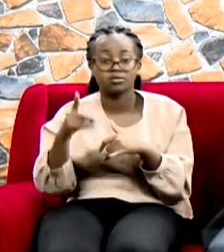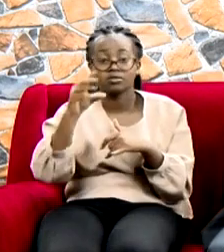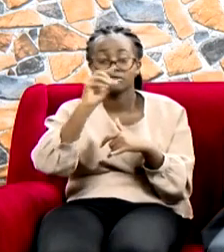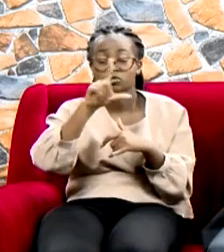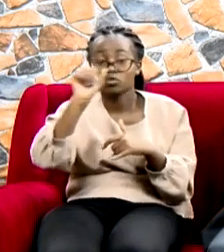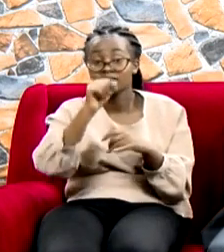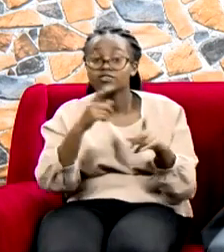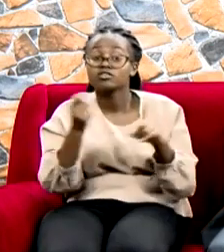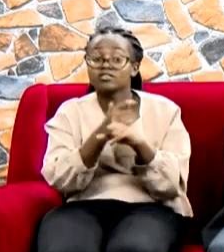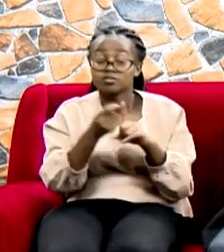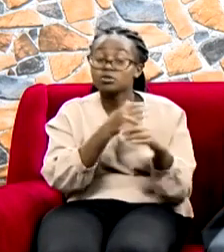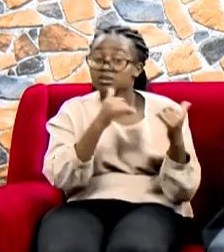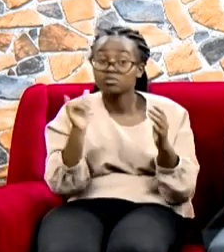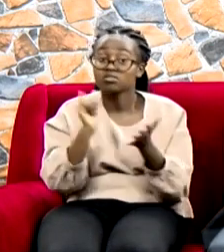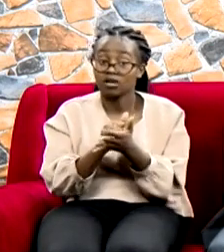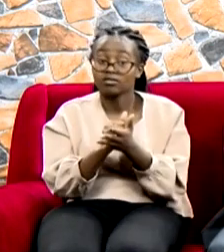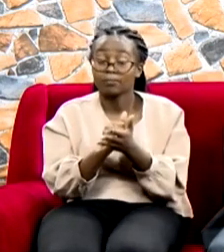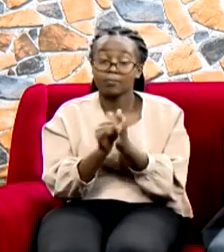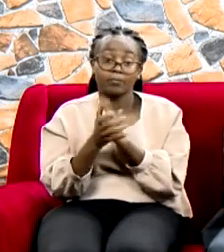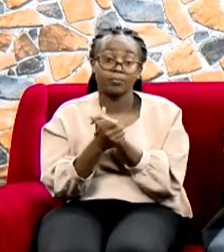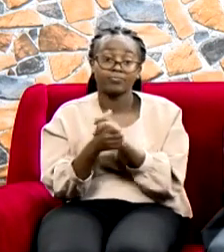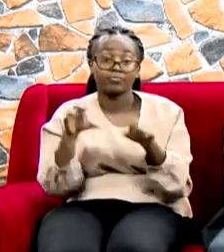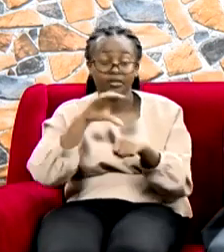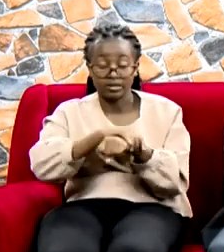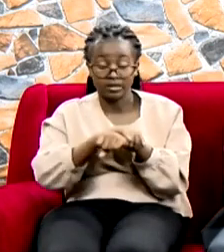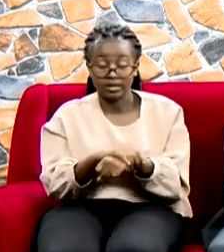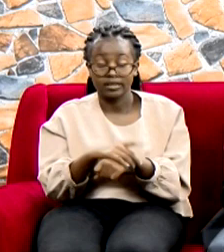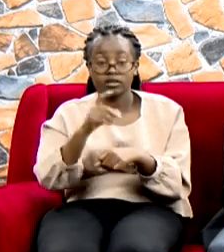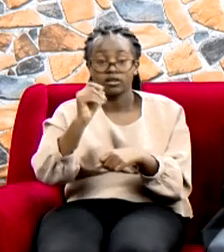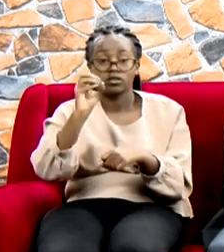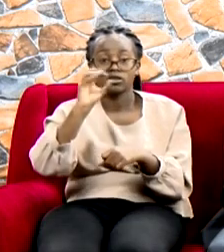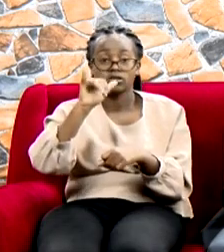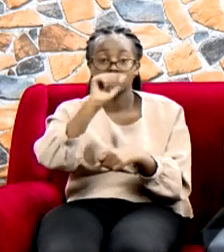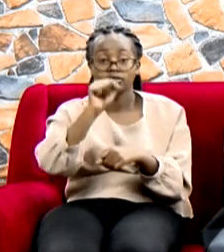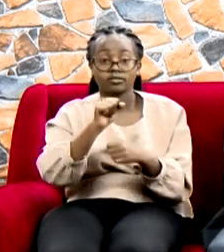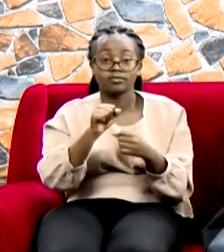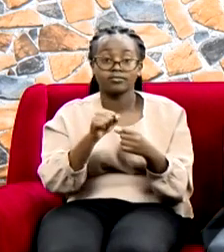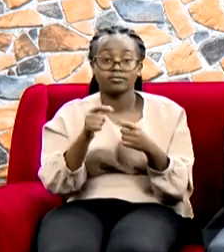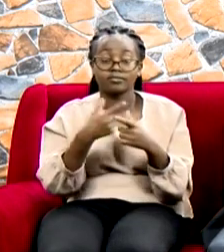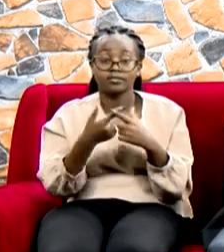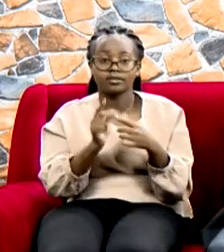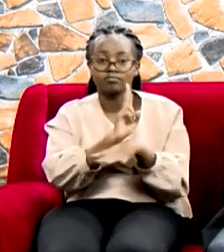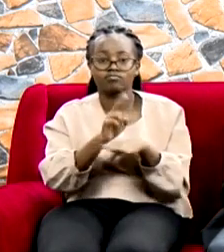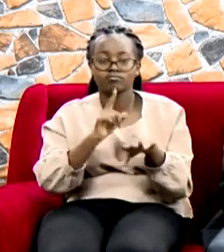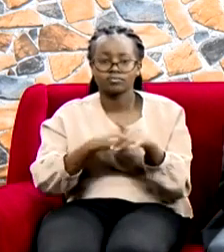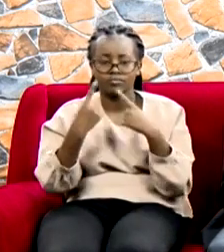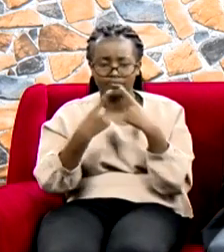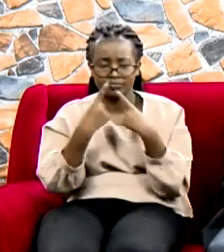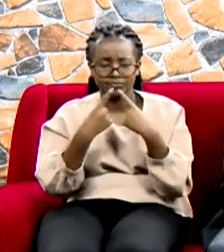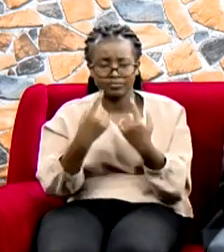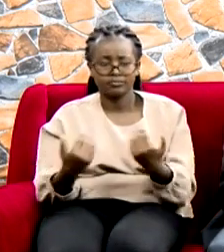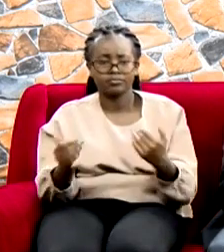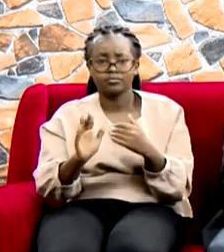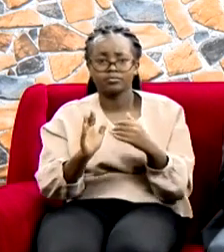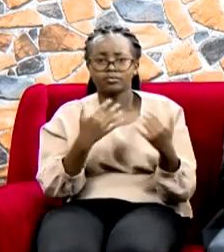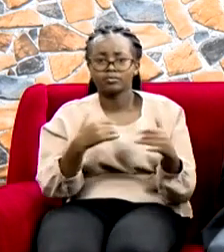dolls if you train him. So get a variety of play materials and spend a lot of time talking to your child, playing